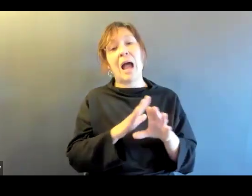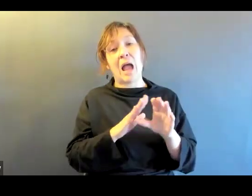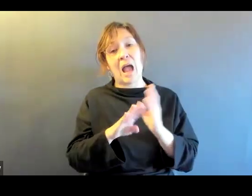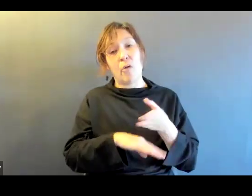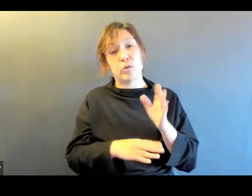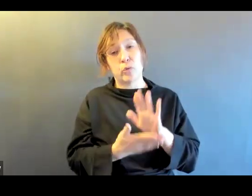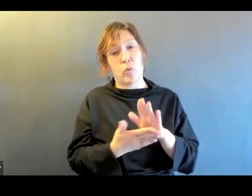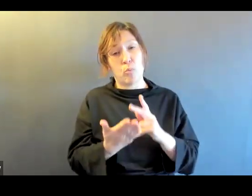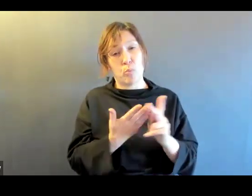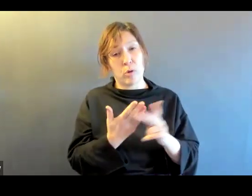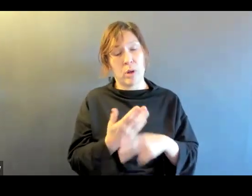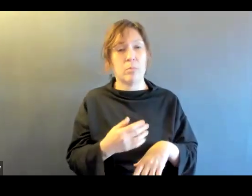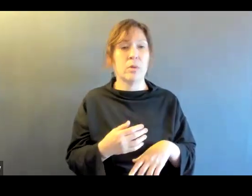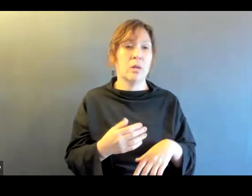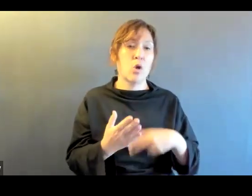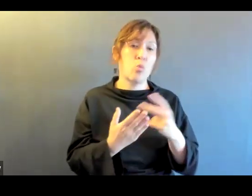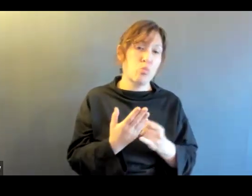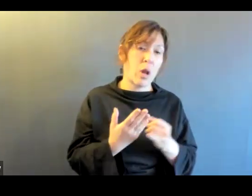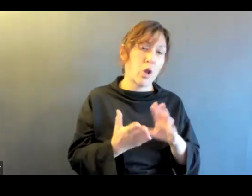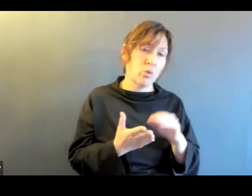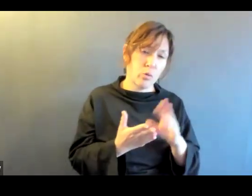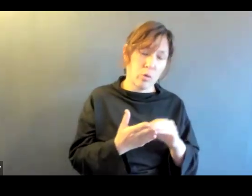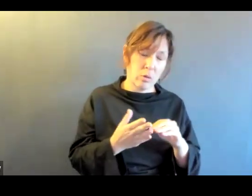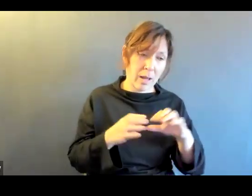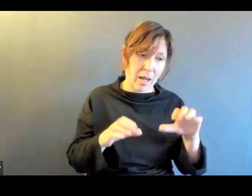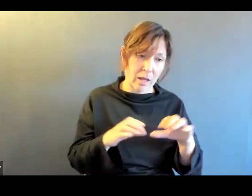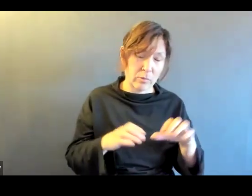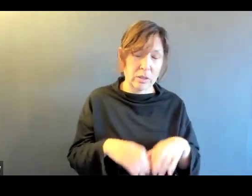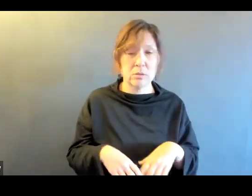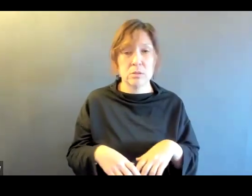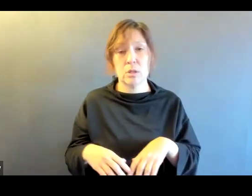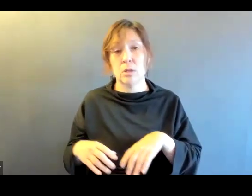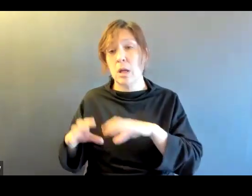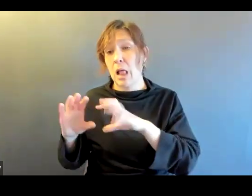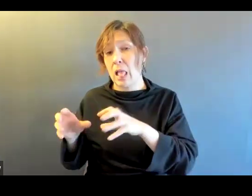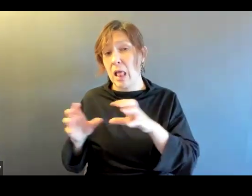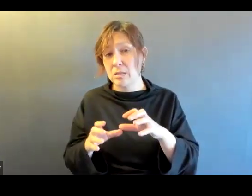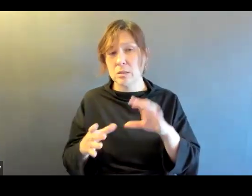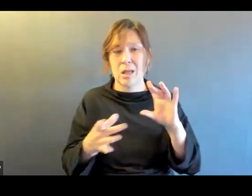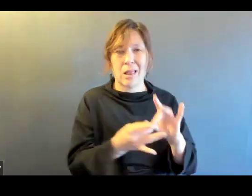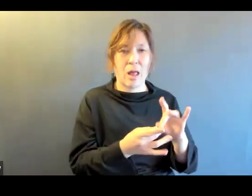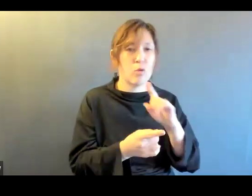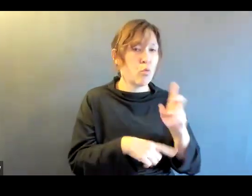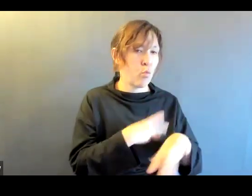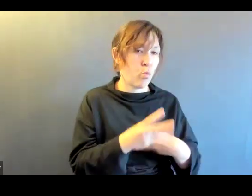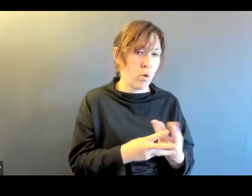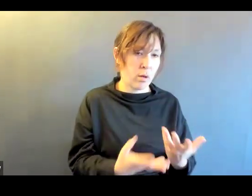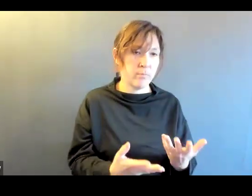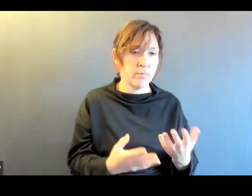hands-on, project-based learning activities that connect school day academics to real-world topics. The second is